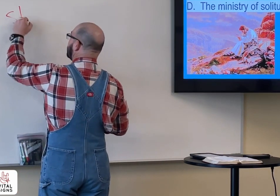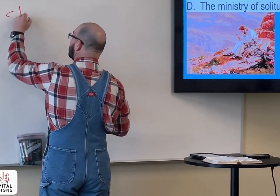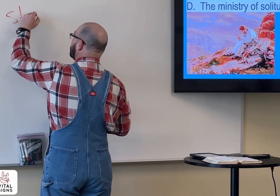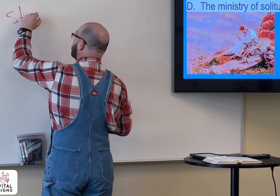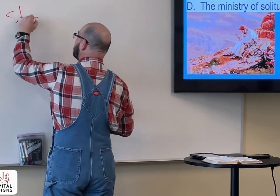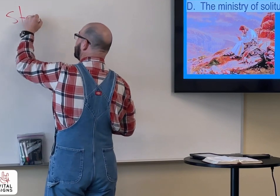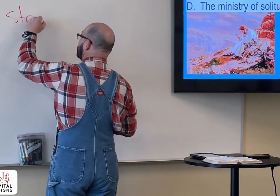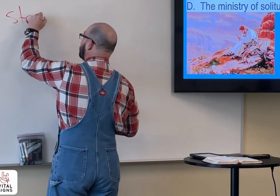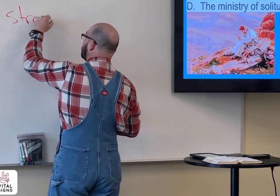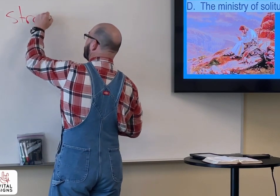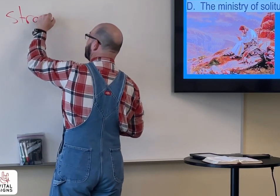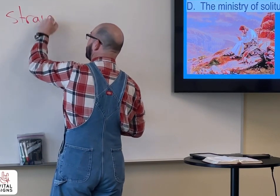Immediately.